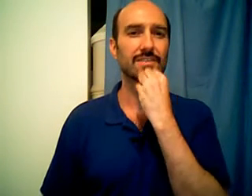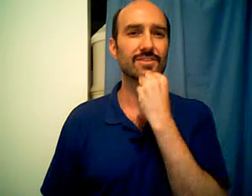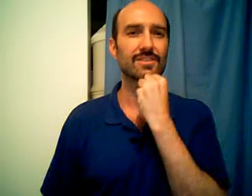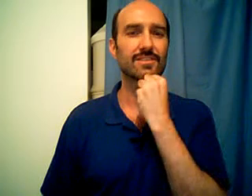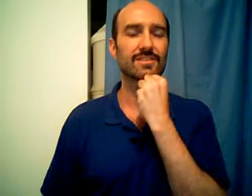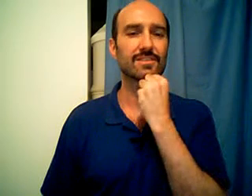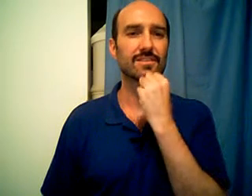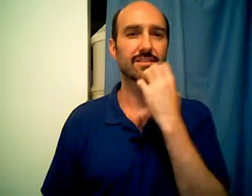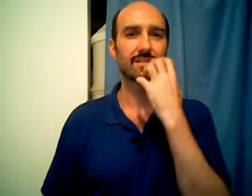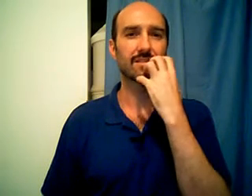Precious.